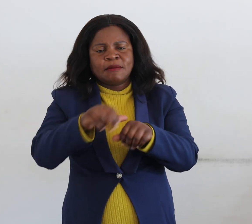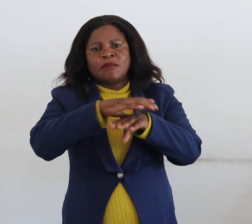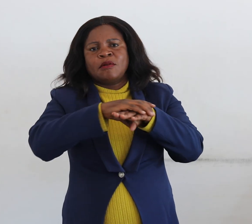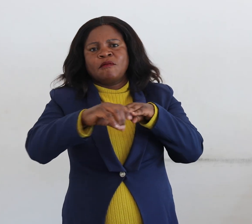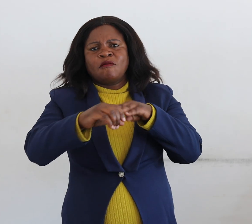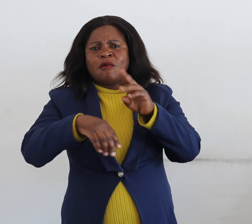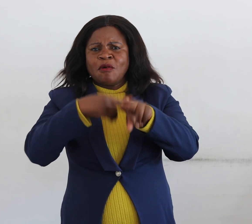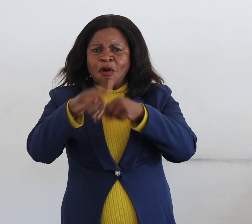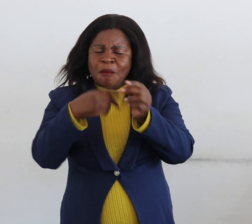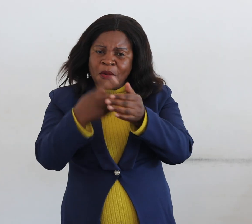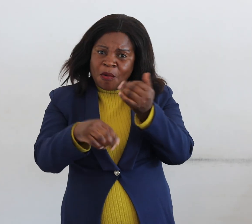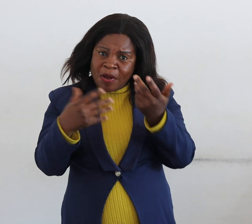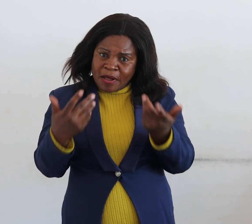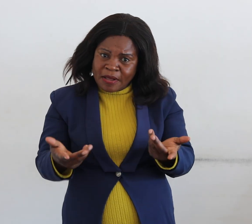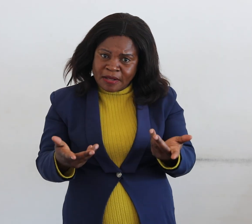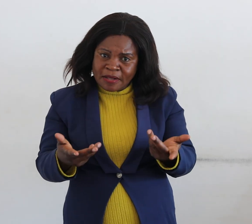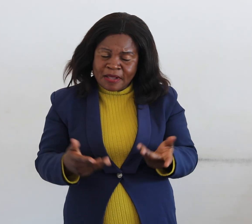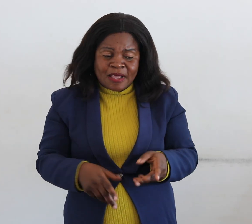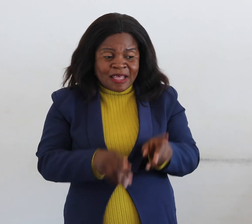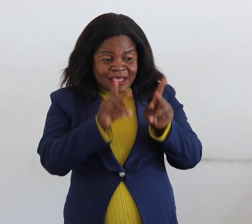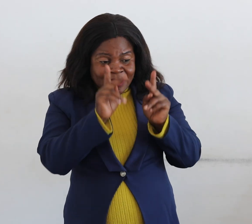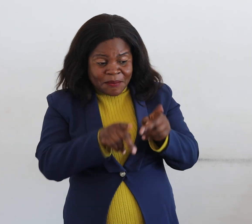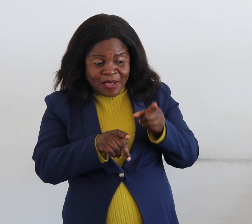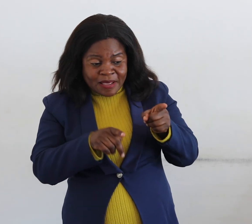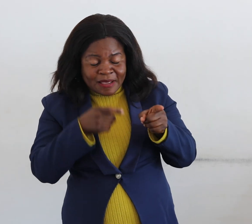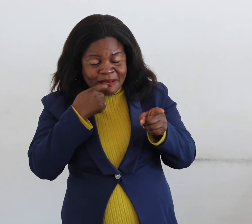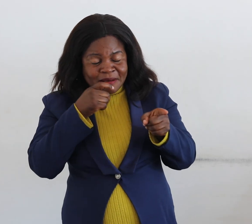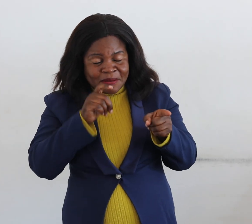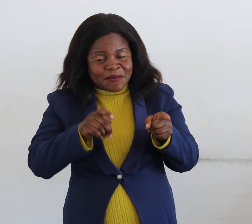the candidate must agree to be on the list.